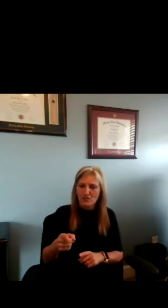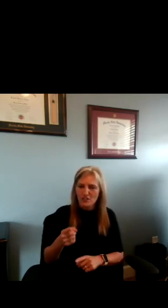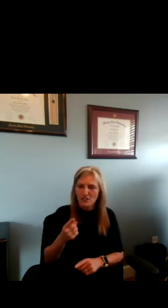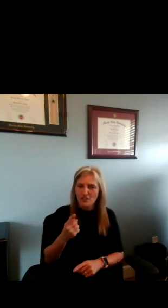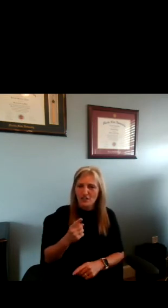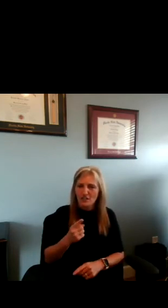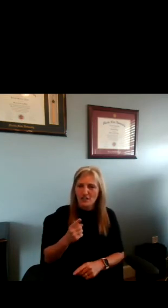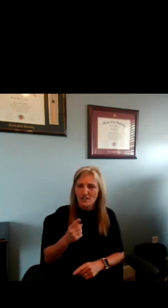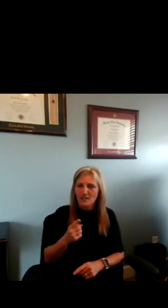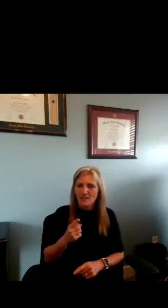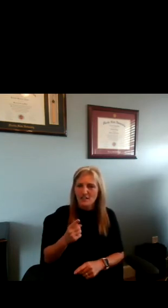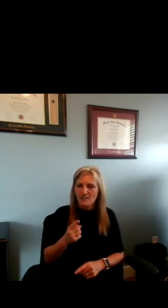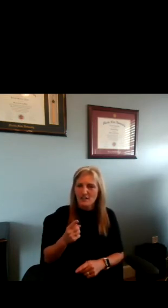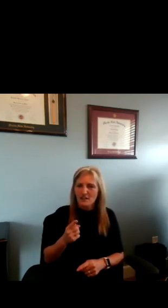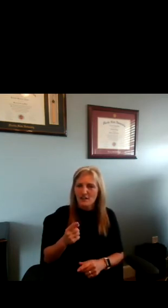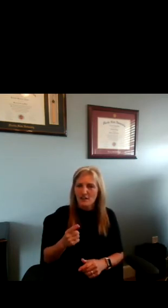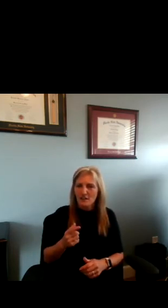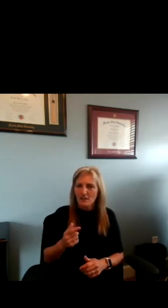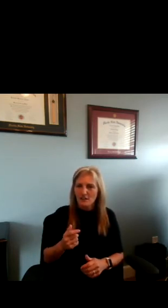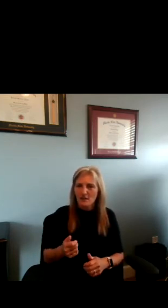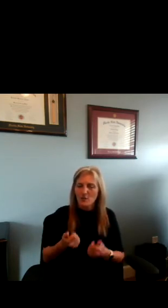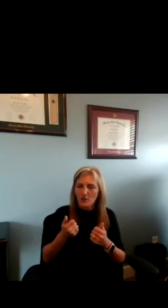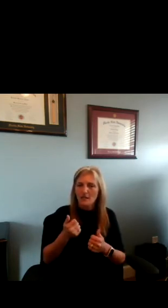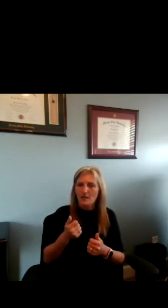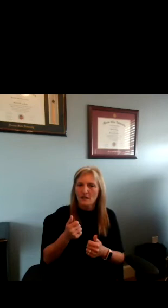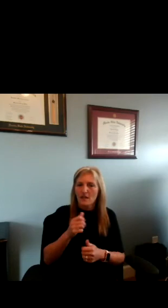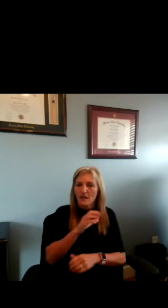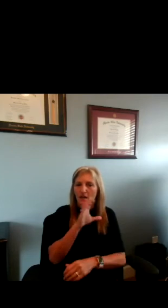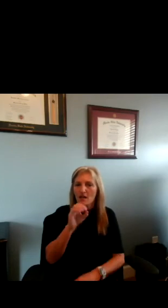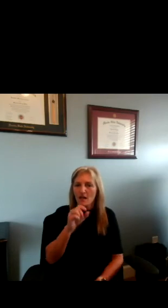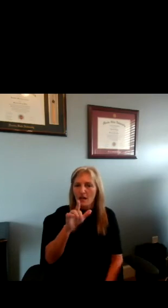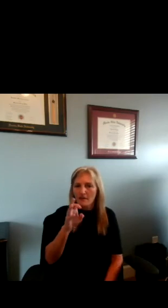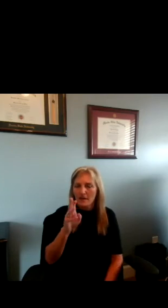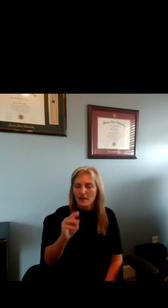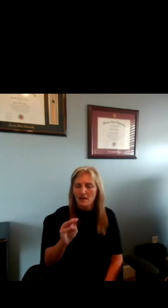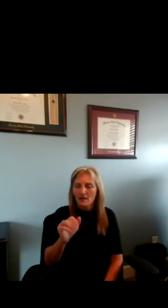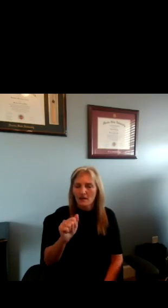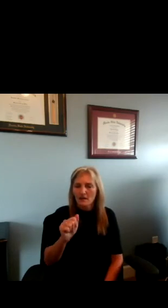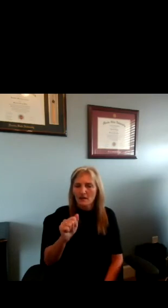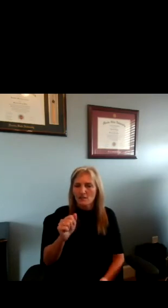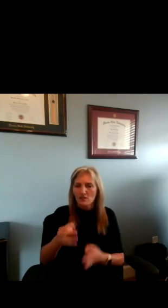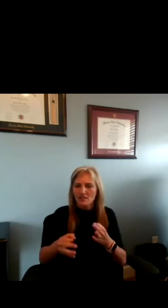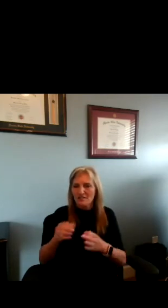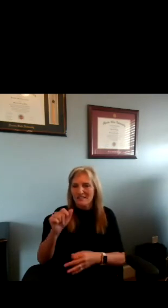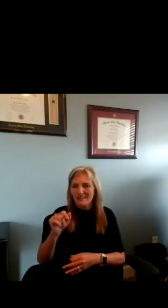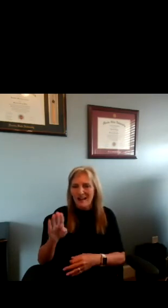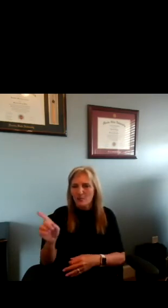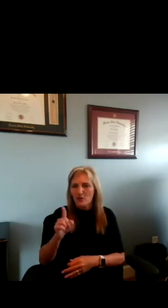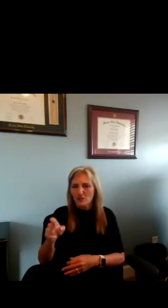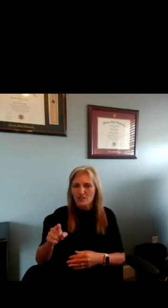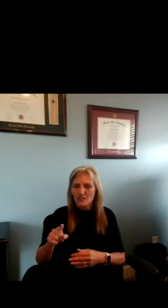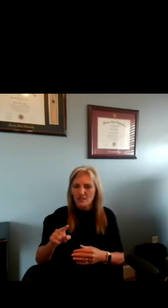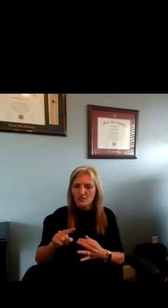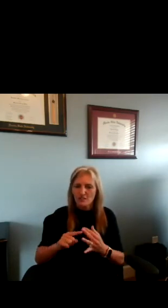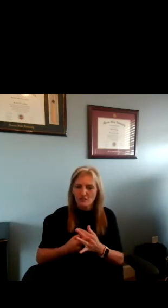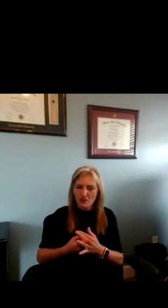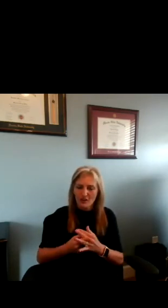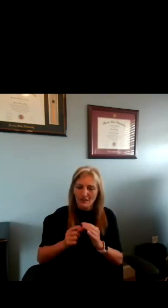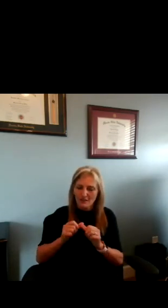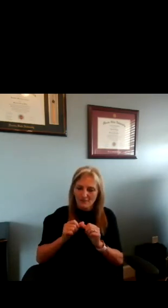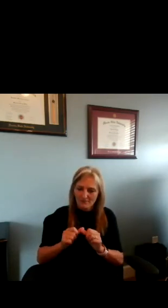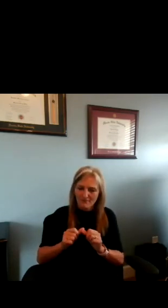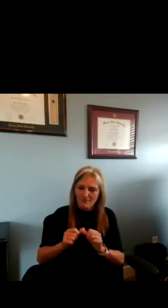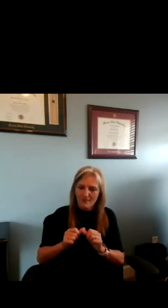writer in residence at Columbia Justice Lab's Square One Project, where she is helping to sustain and lead a conversation about the